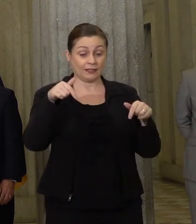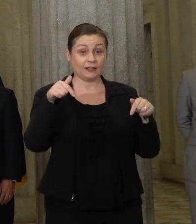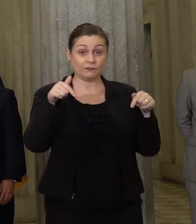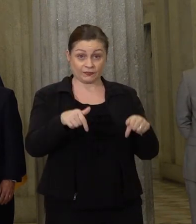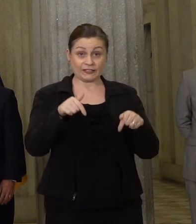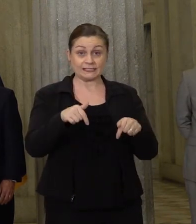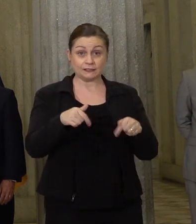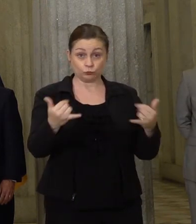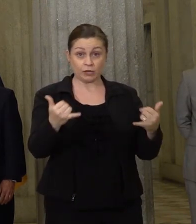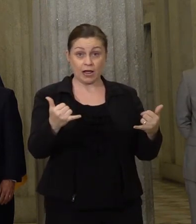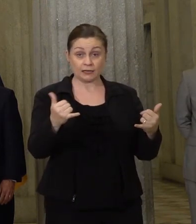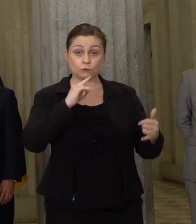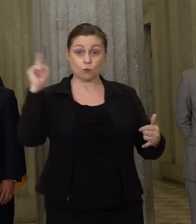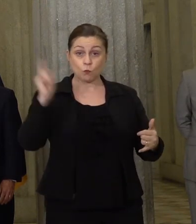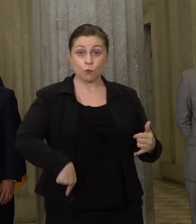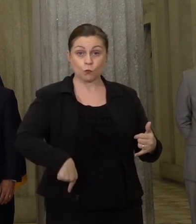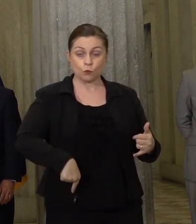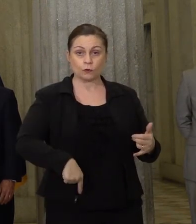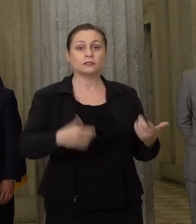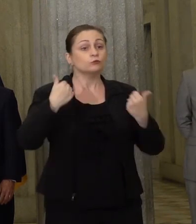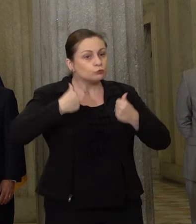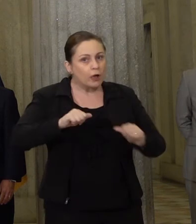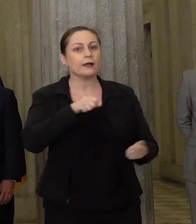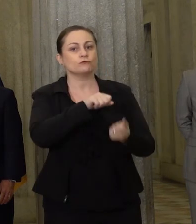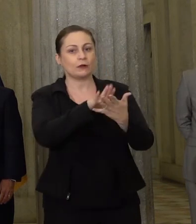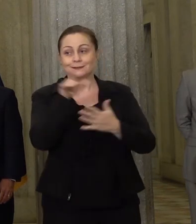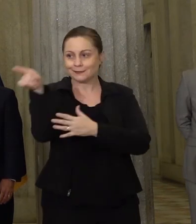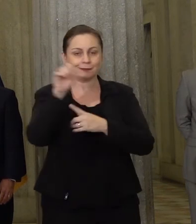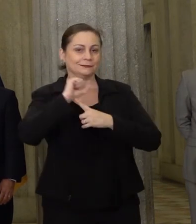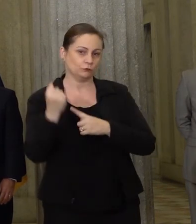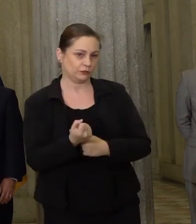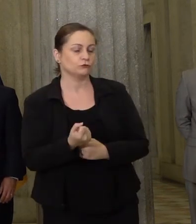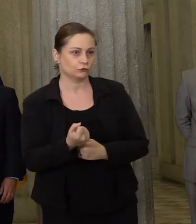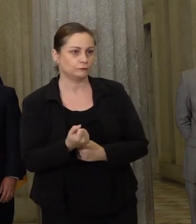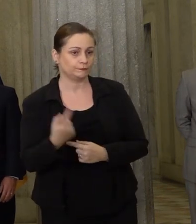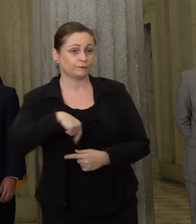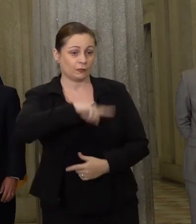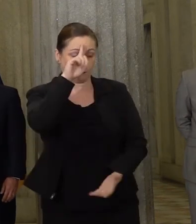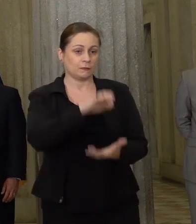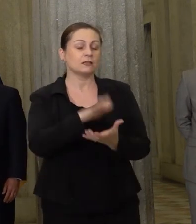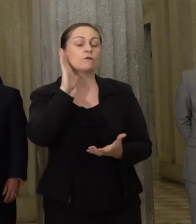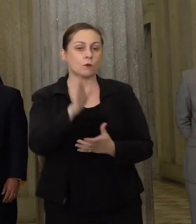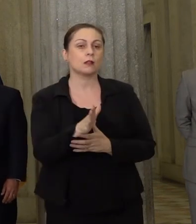we're issuing today is to address that very situation. And we believe that it will have